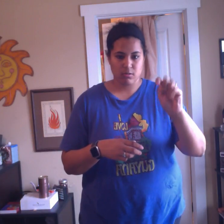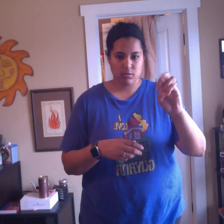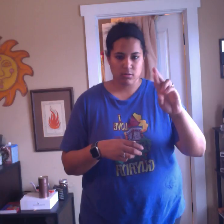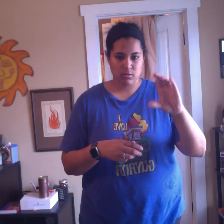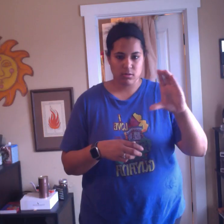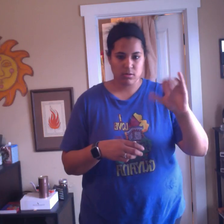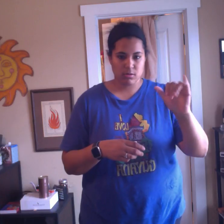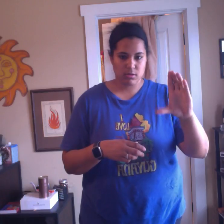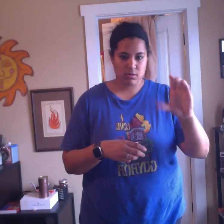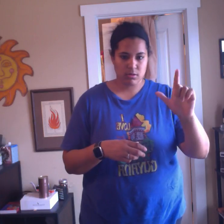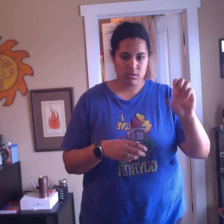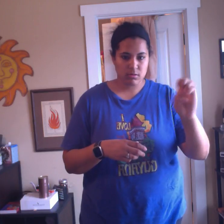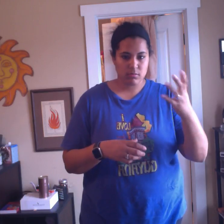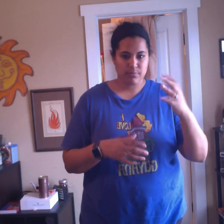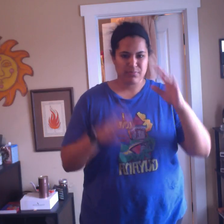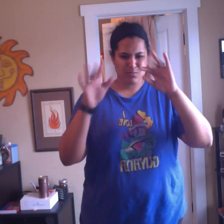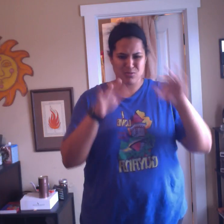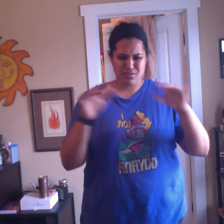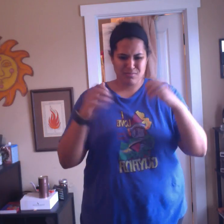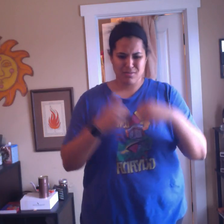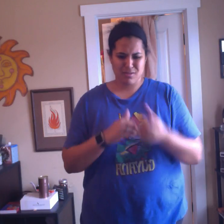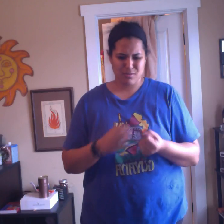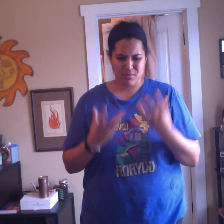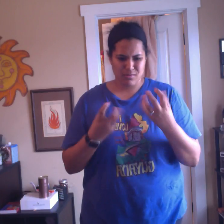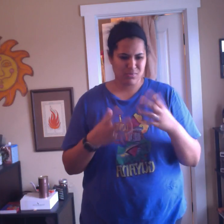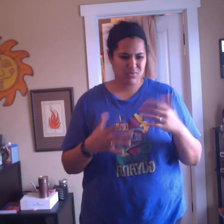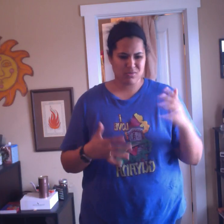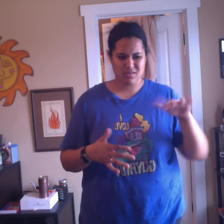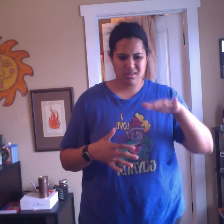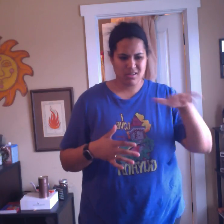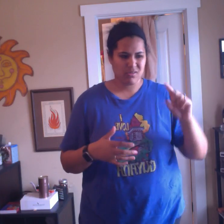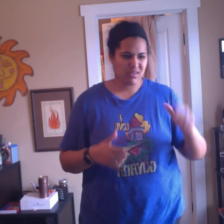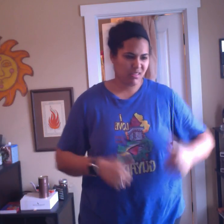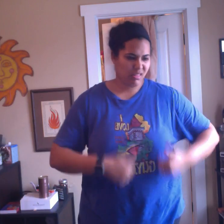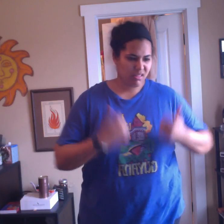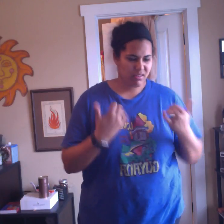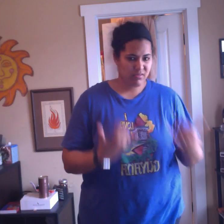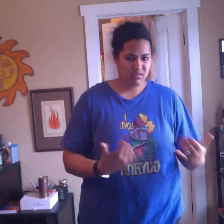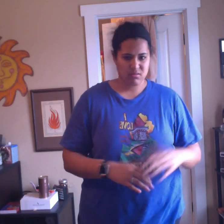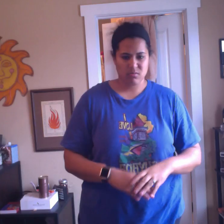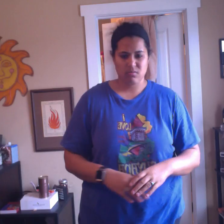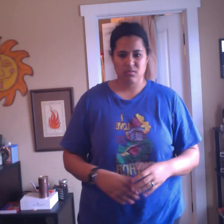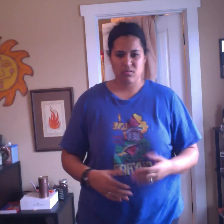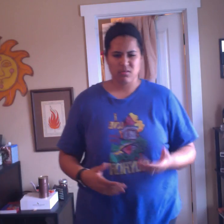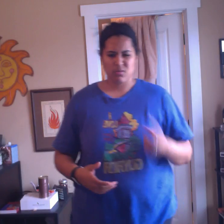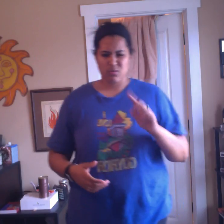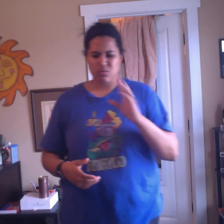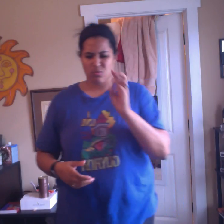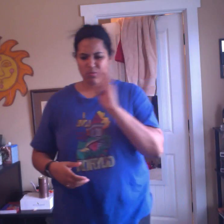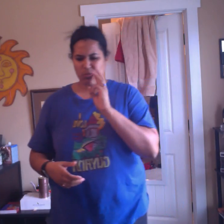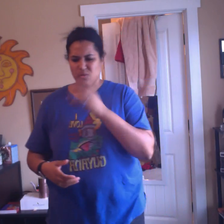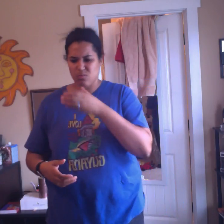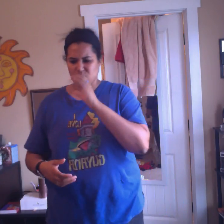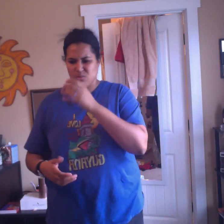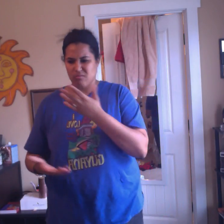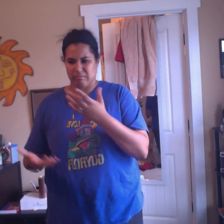live? How does that relate to the amount of infiltration you get, or evapotranspiration? Where does the water you drink come from? Time to